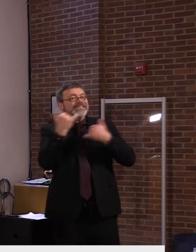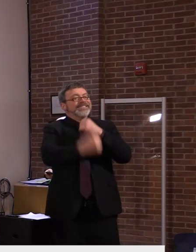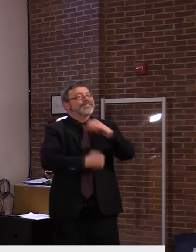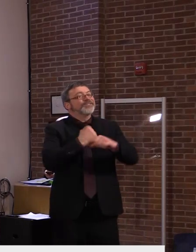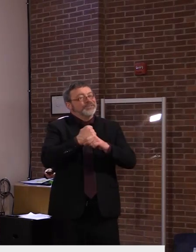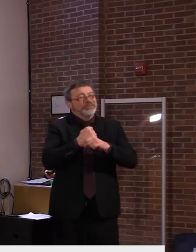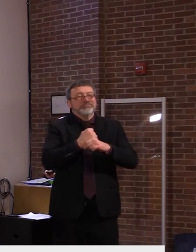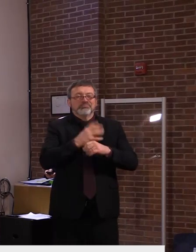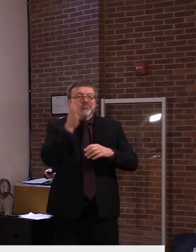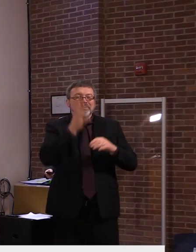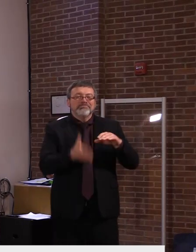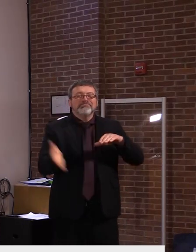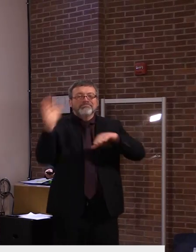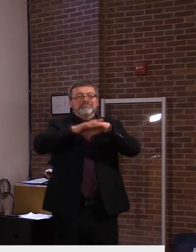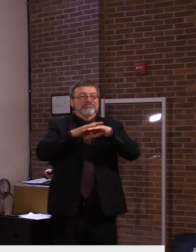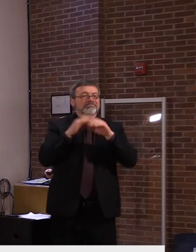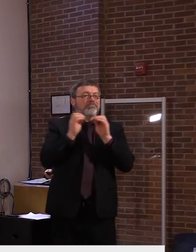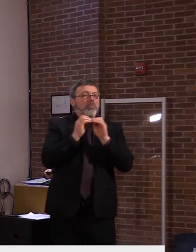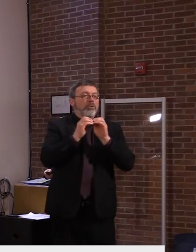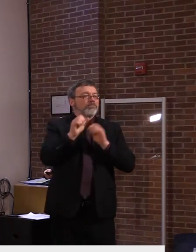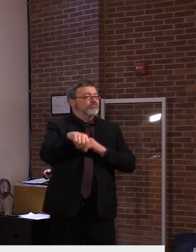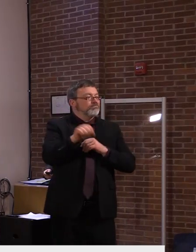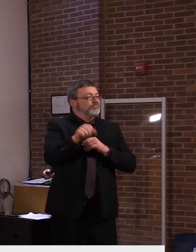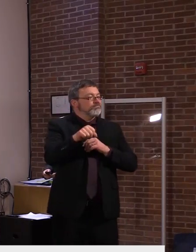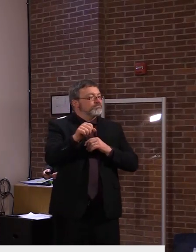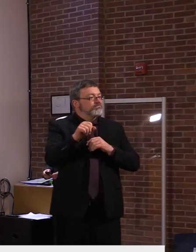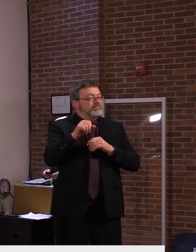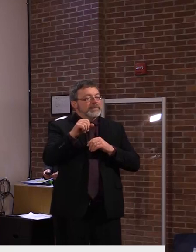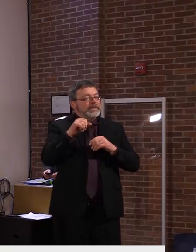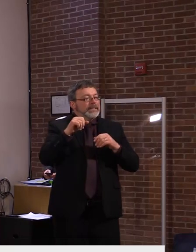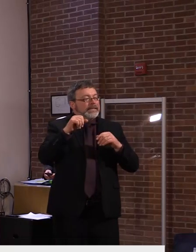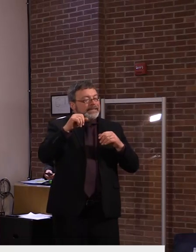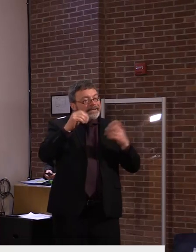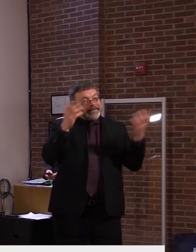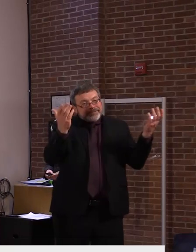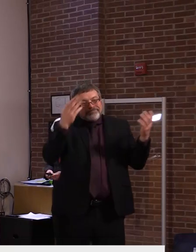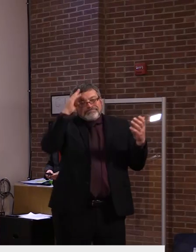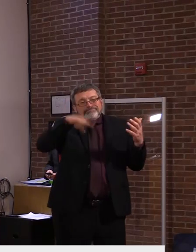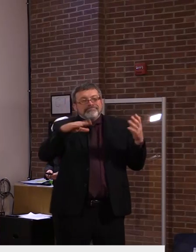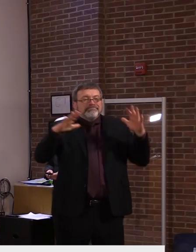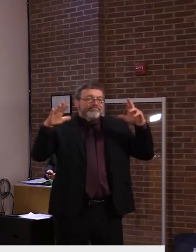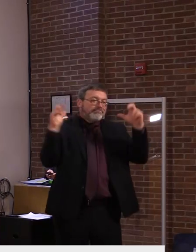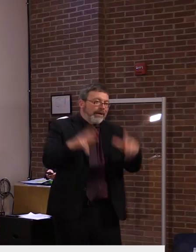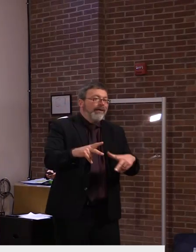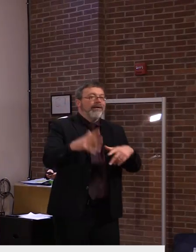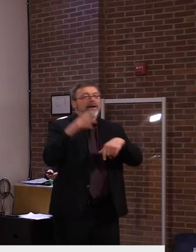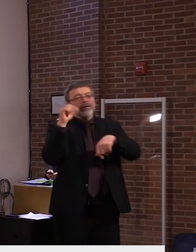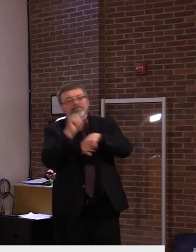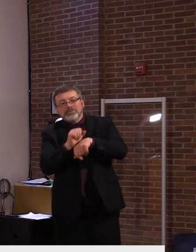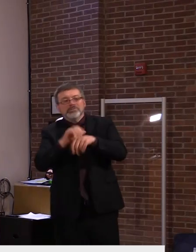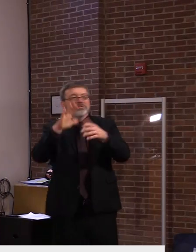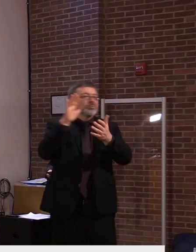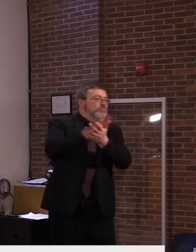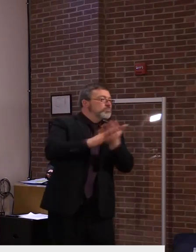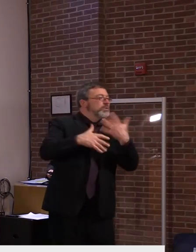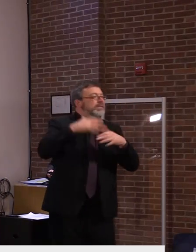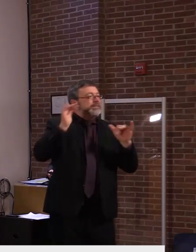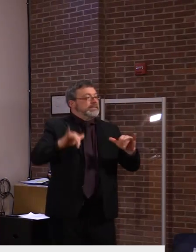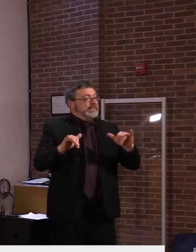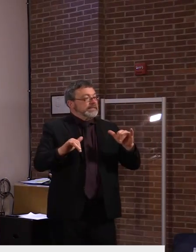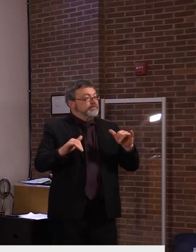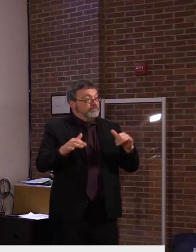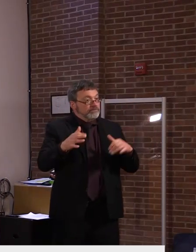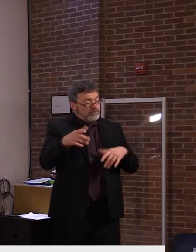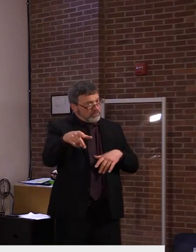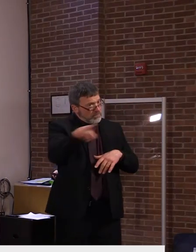flu vaccinations. So if you haven't already, get your flu shot. This year is actually